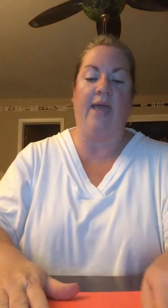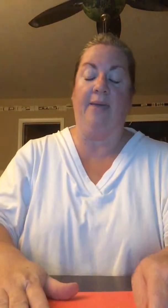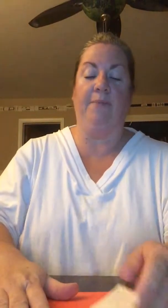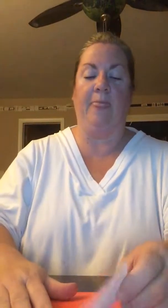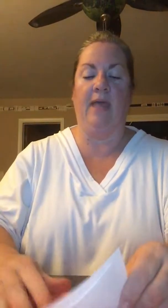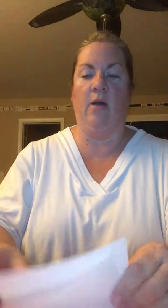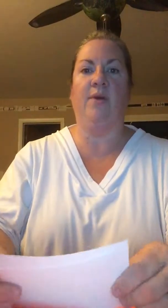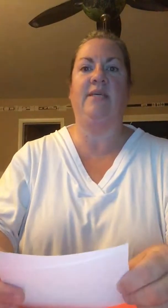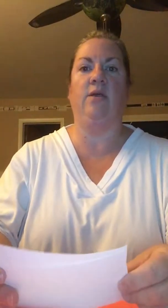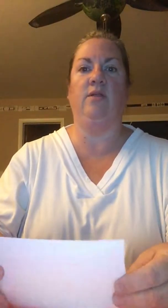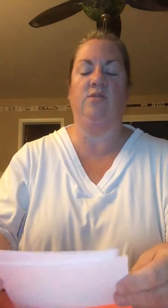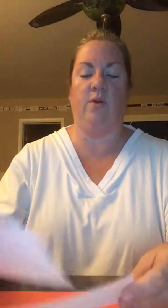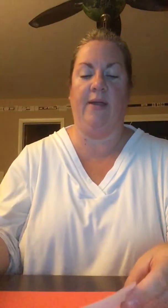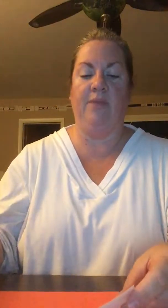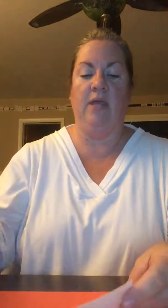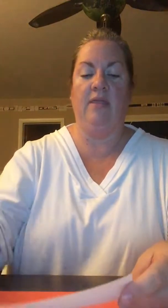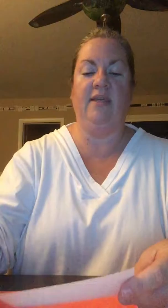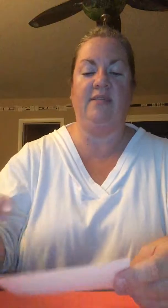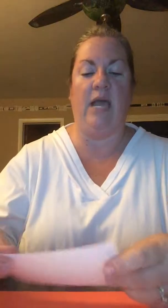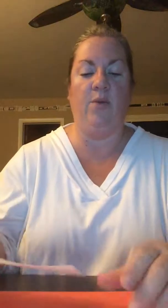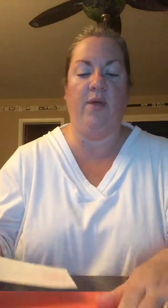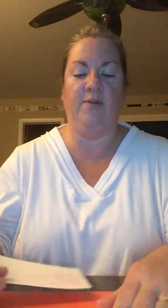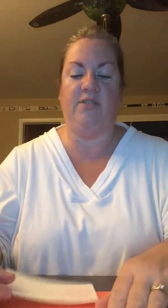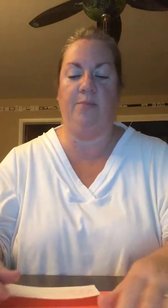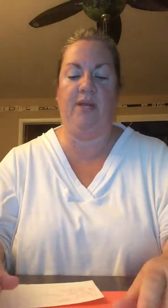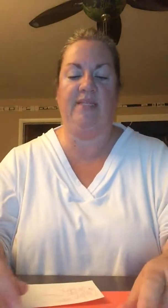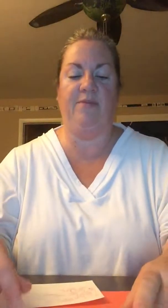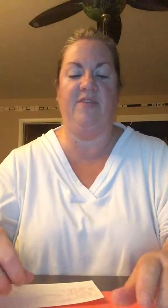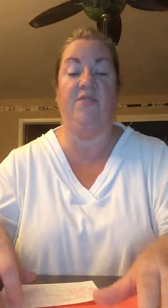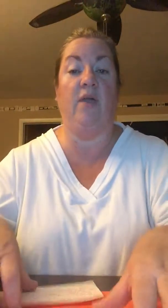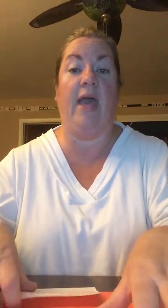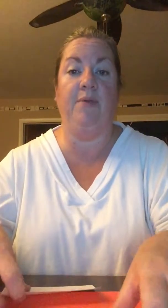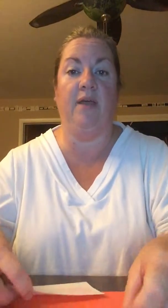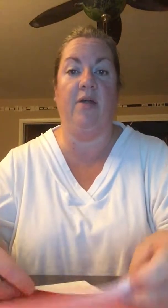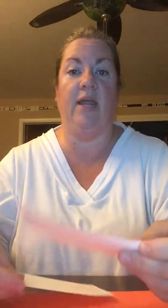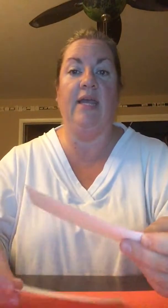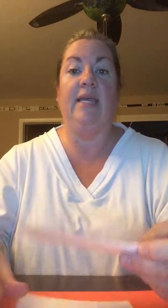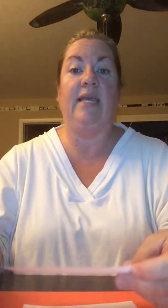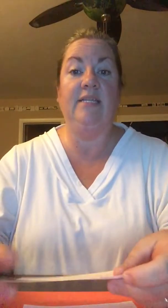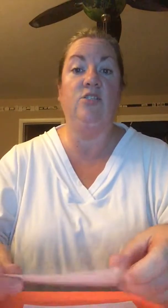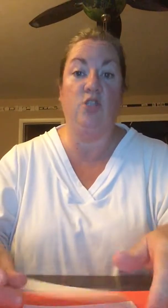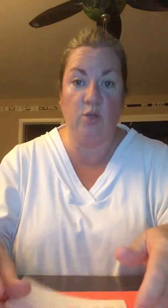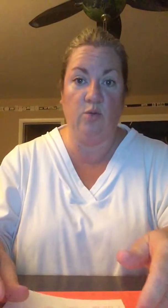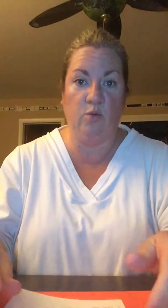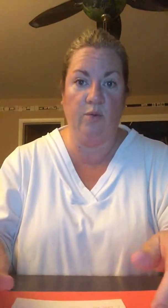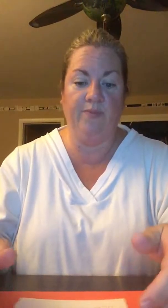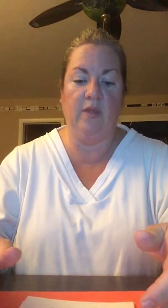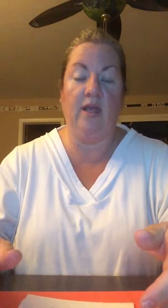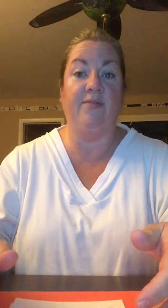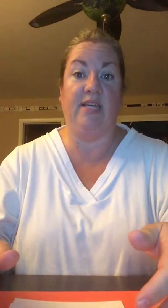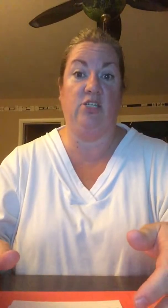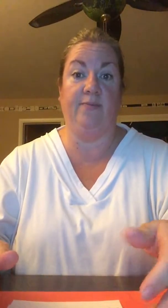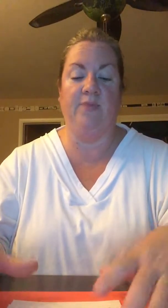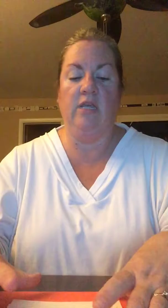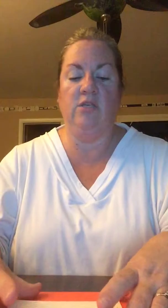Okay, now I want to tell you a little story. This is how we're going to start putting some of this vocabulary into conversation. So